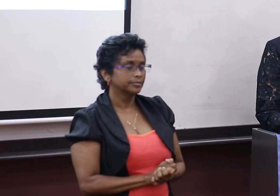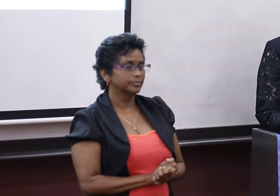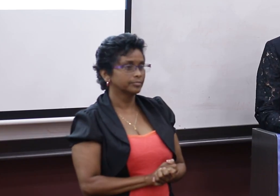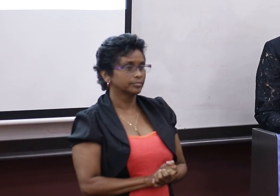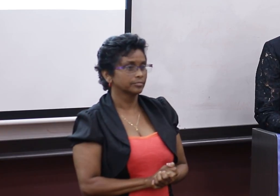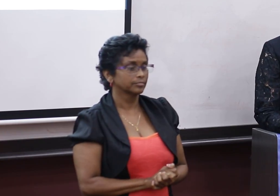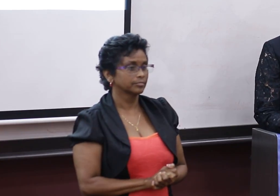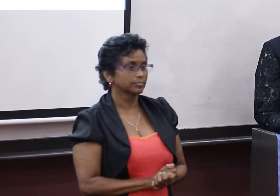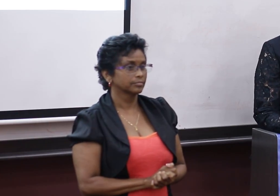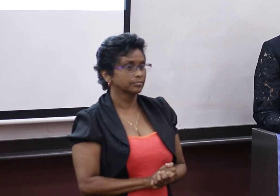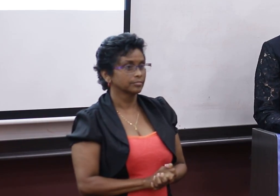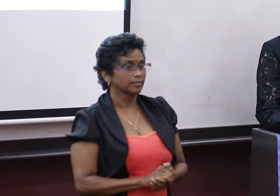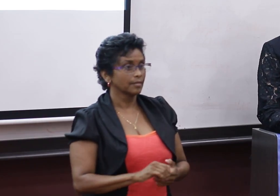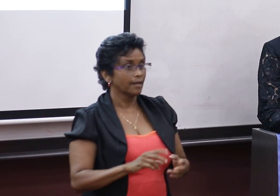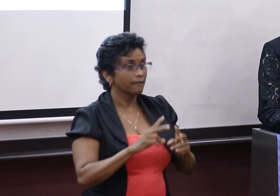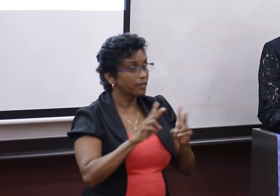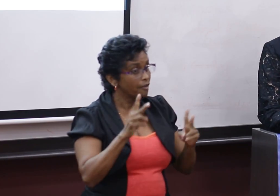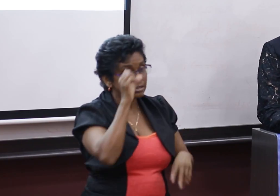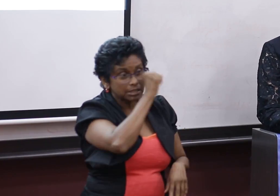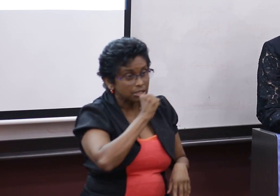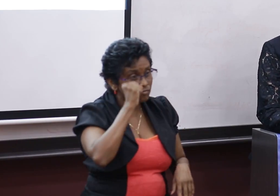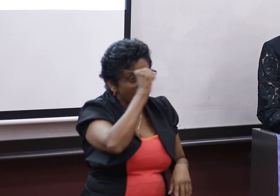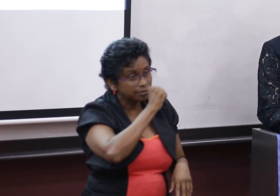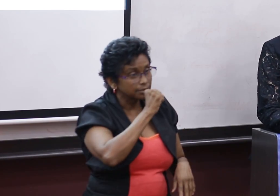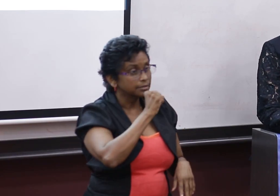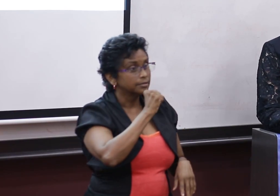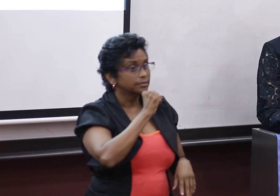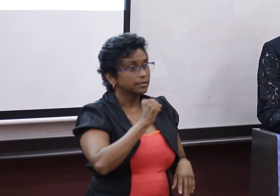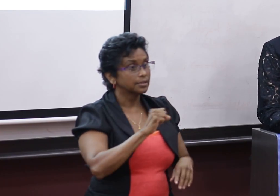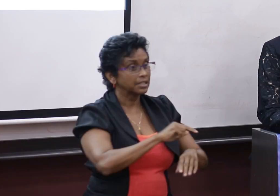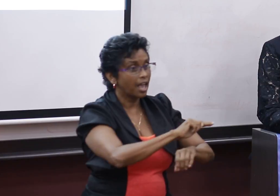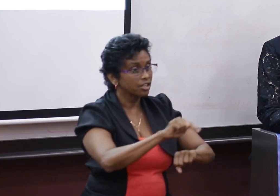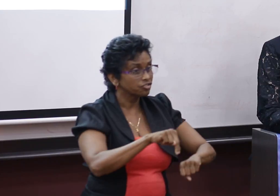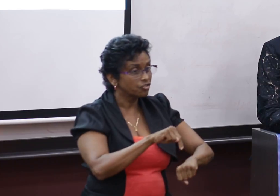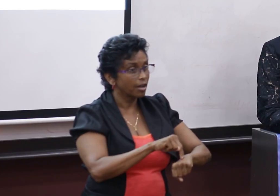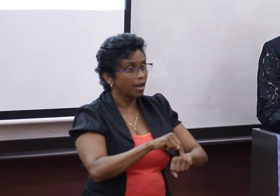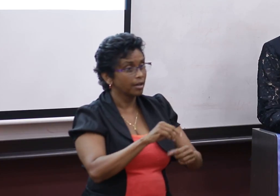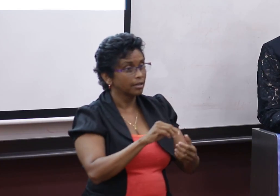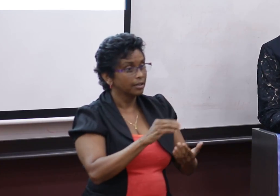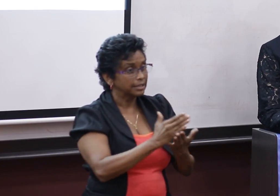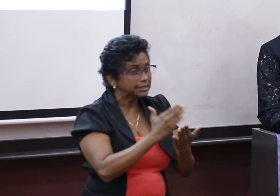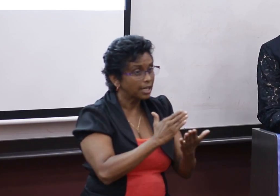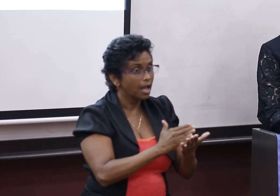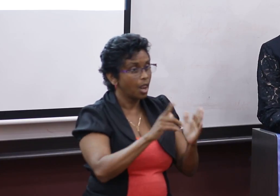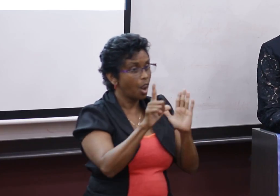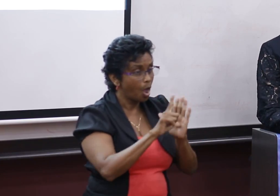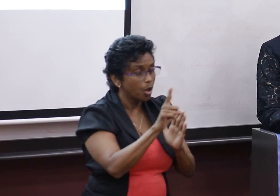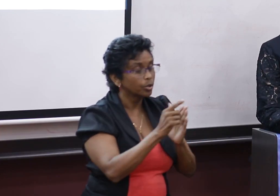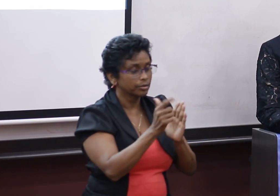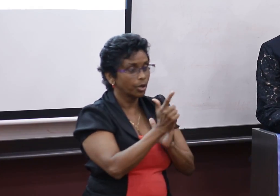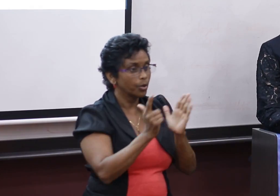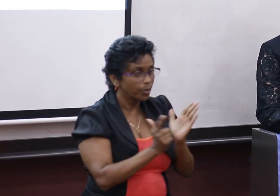at these things seriously. We need to develop a national strategy for transforming the system from institutional placements